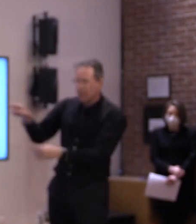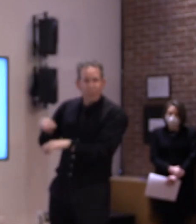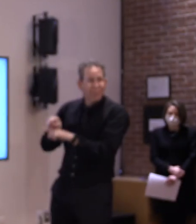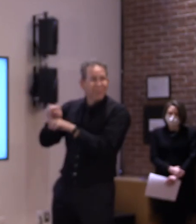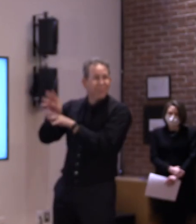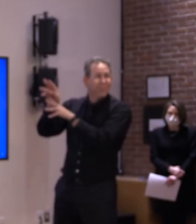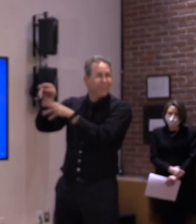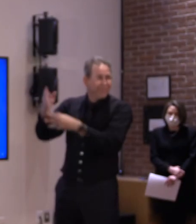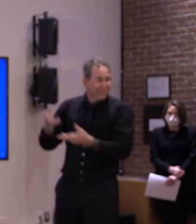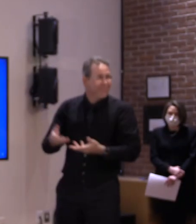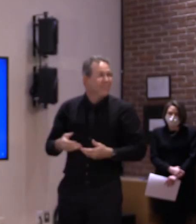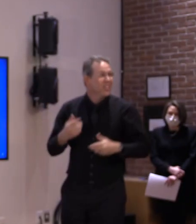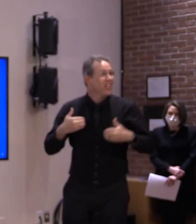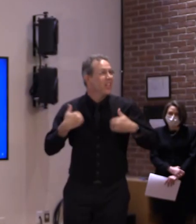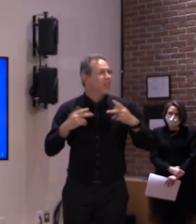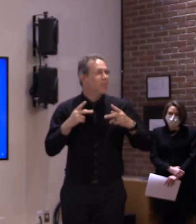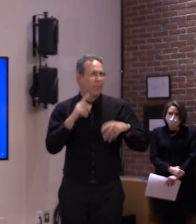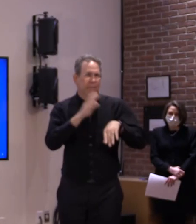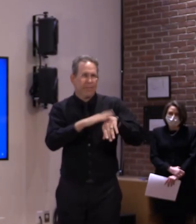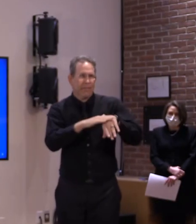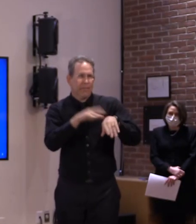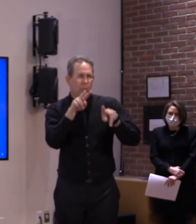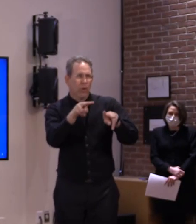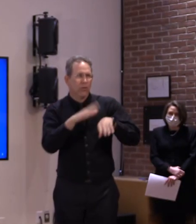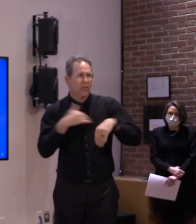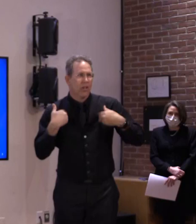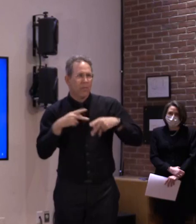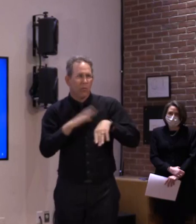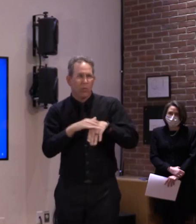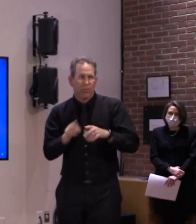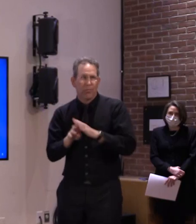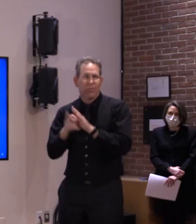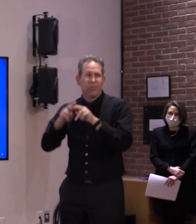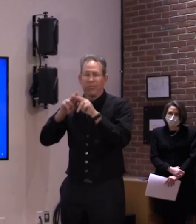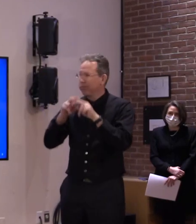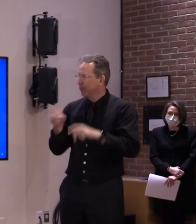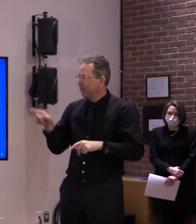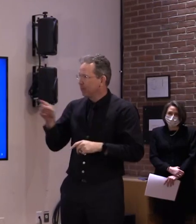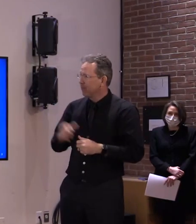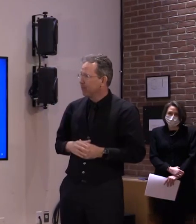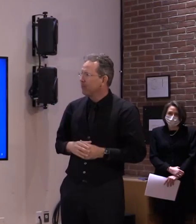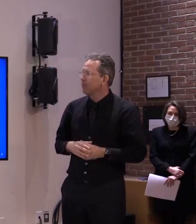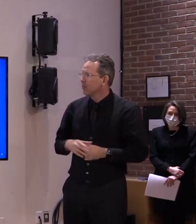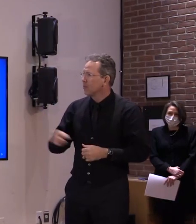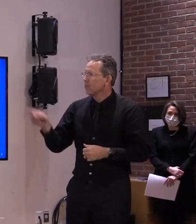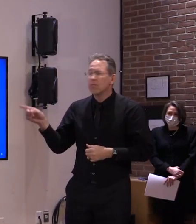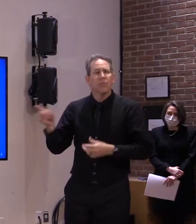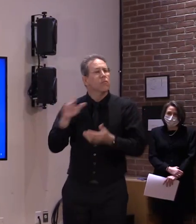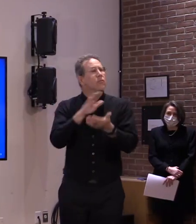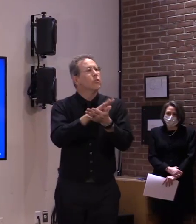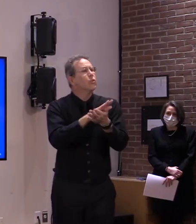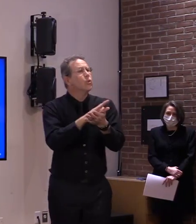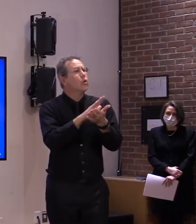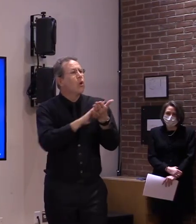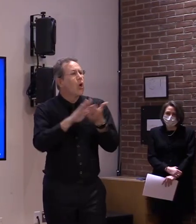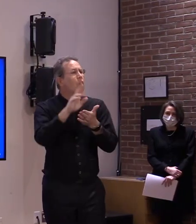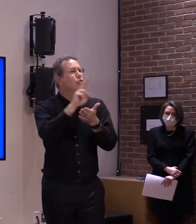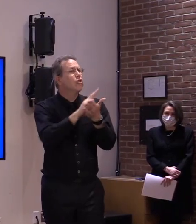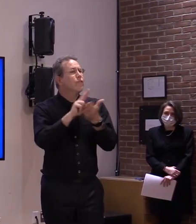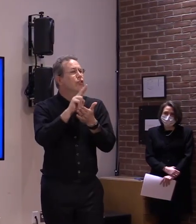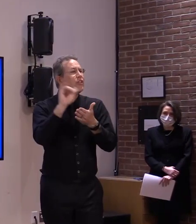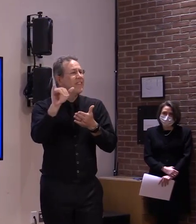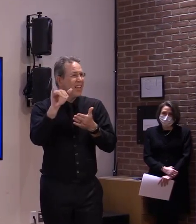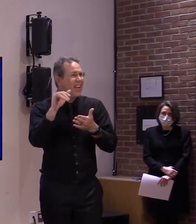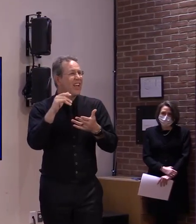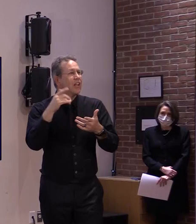2 weeks. COVID-19 cases are also down on college campuses. Each of the prior 4 weeks, we reported over